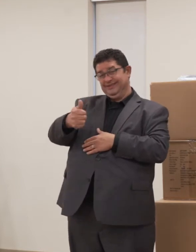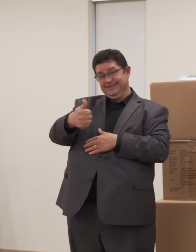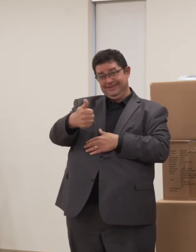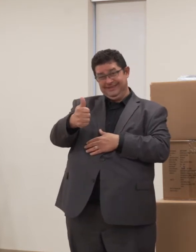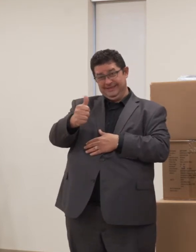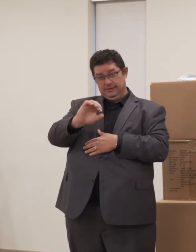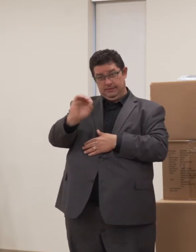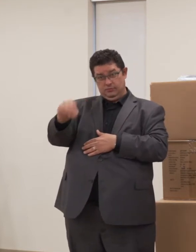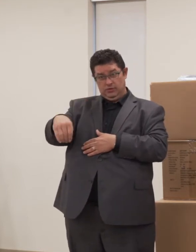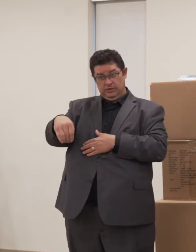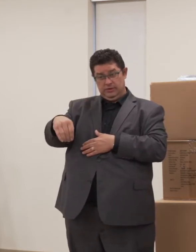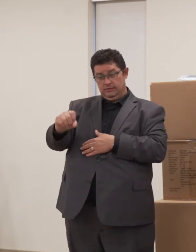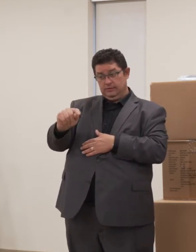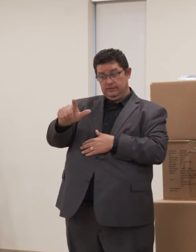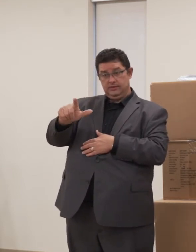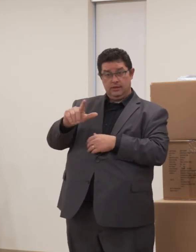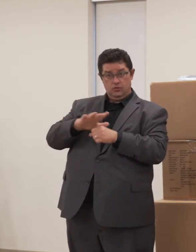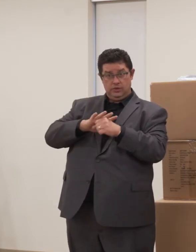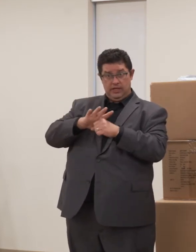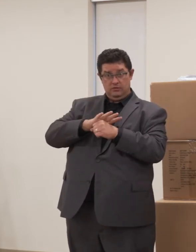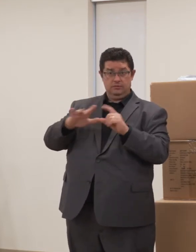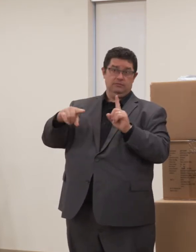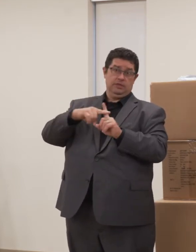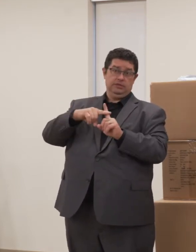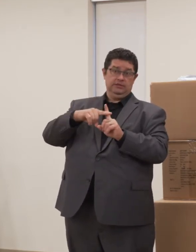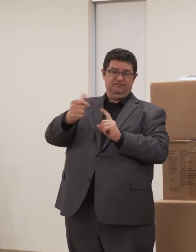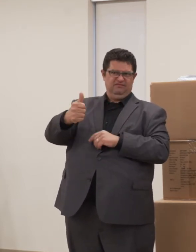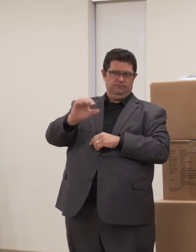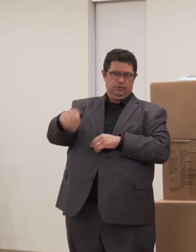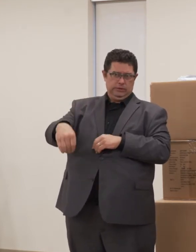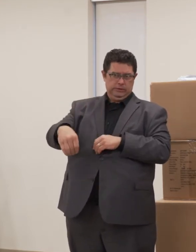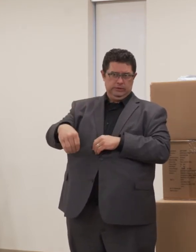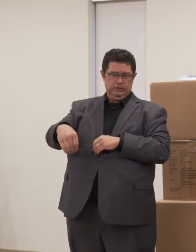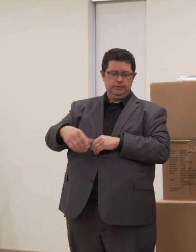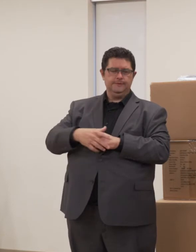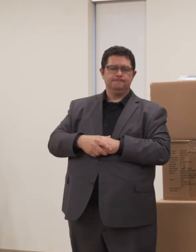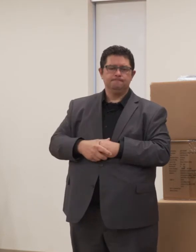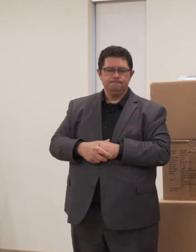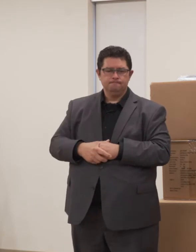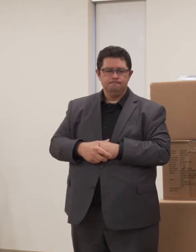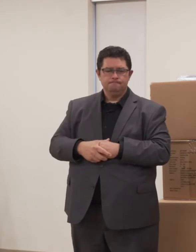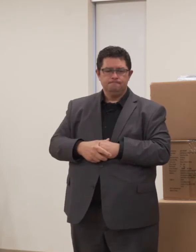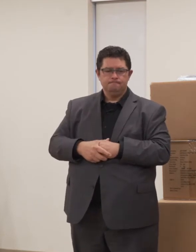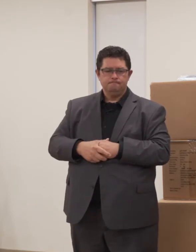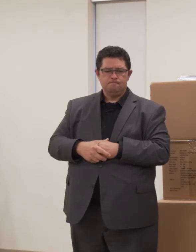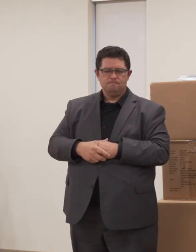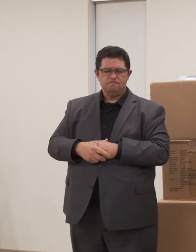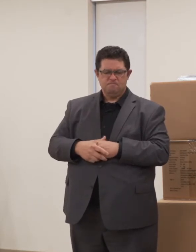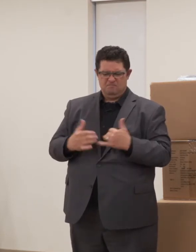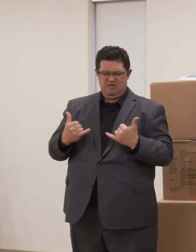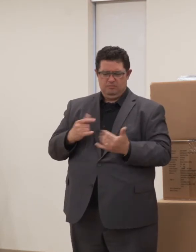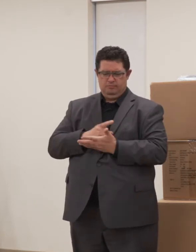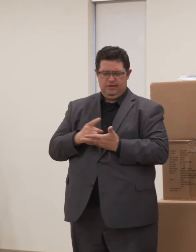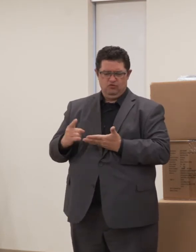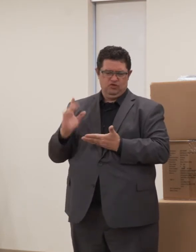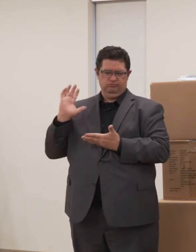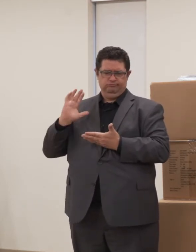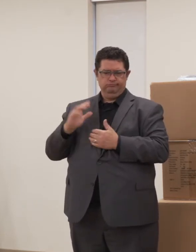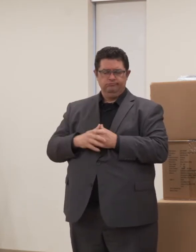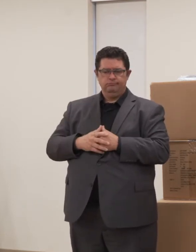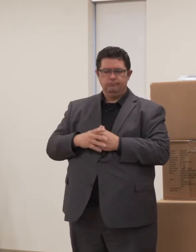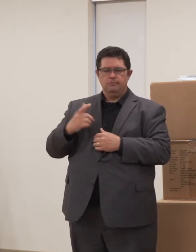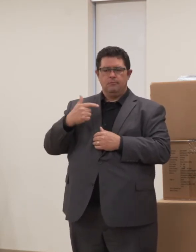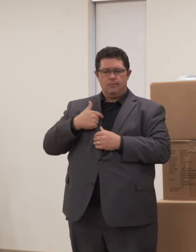cases in St. Louis County were positive. I mentioned earlier this week that we